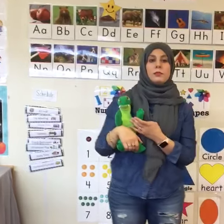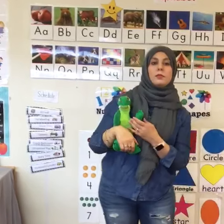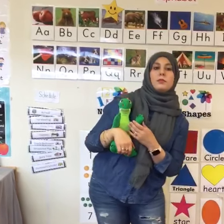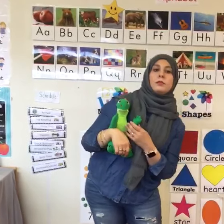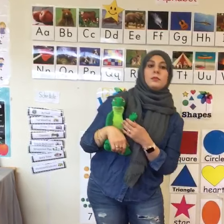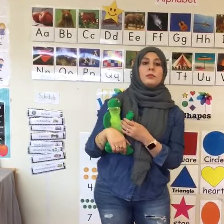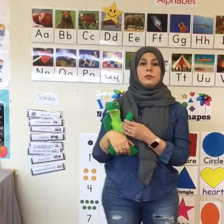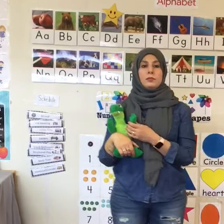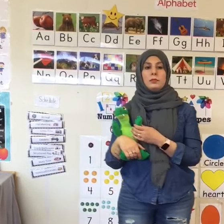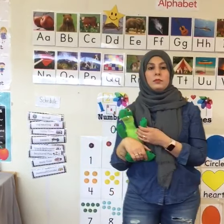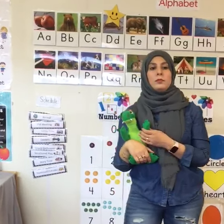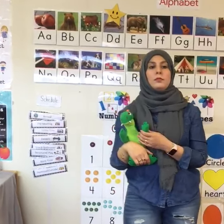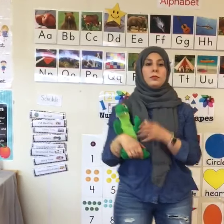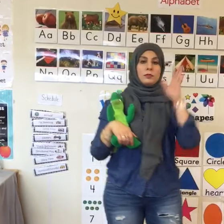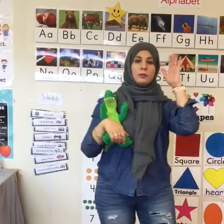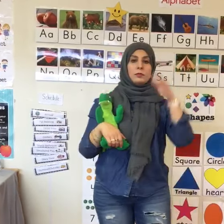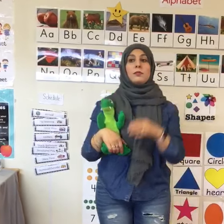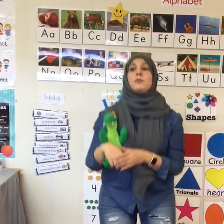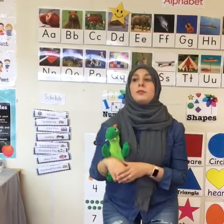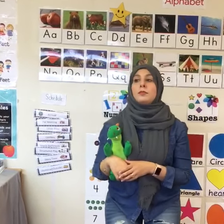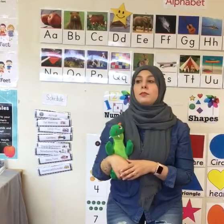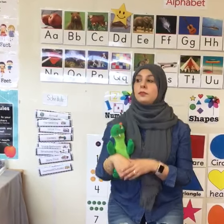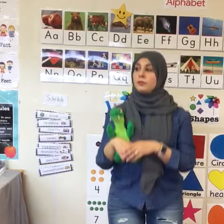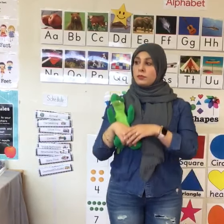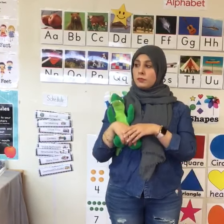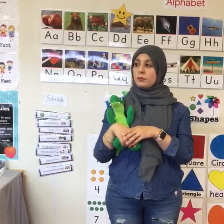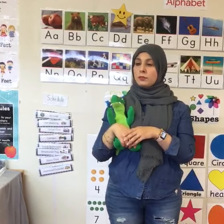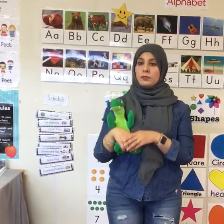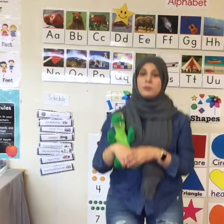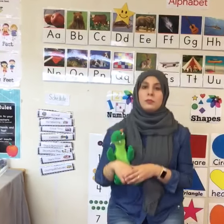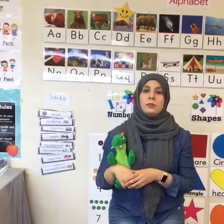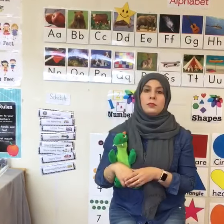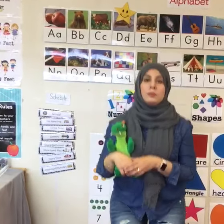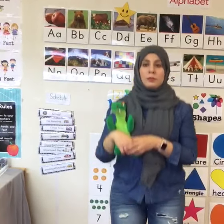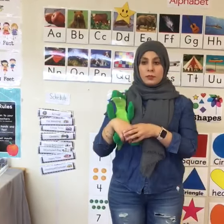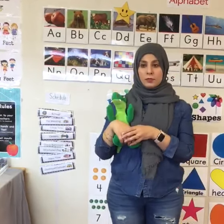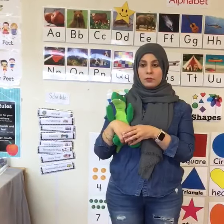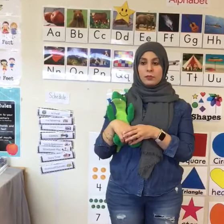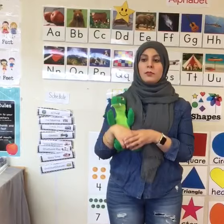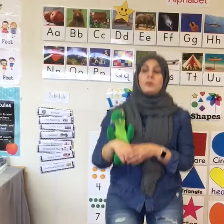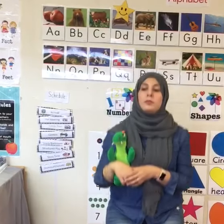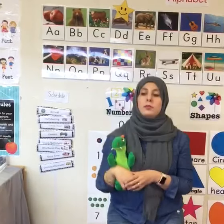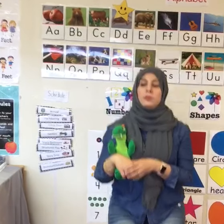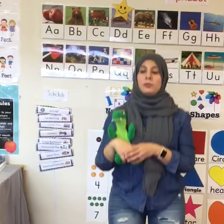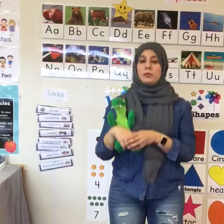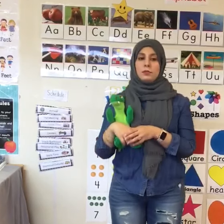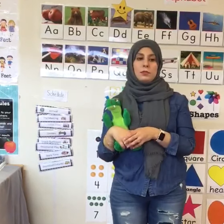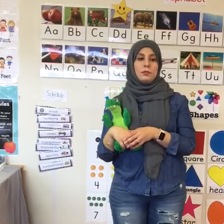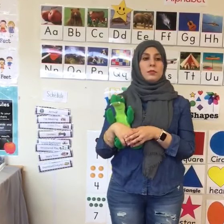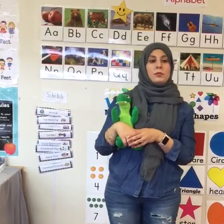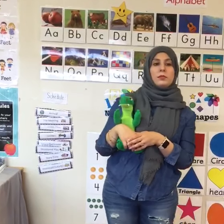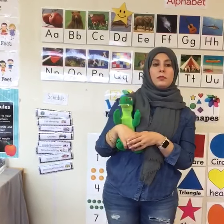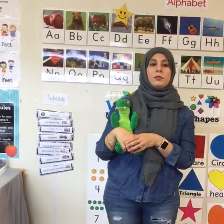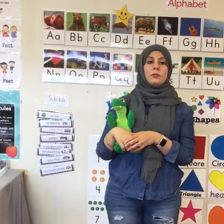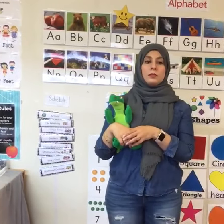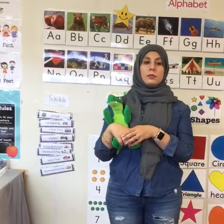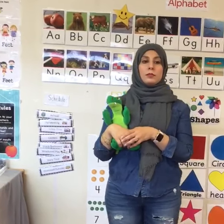The people on the bus go up and down, up and down, up and down. The people on the bus go up